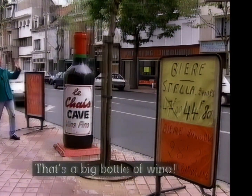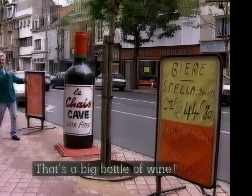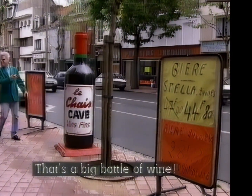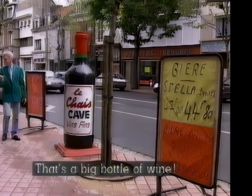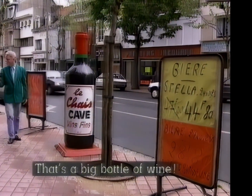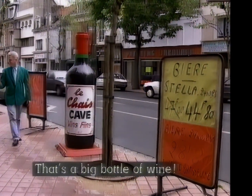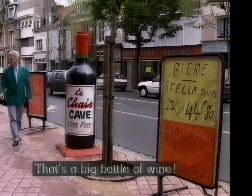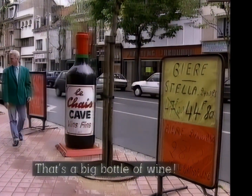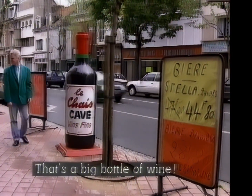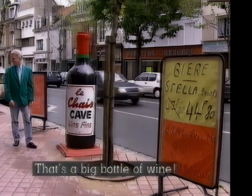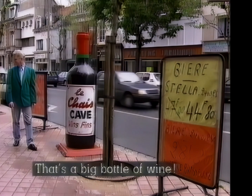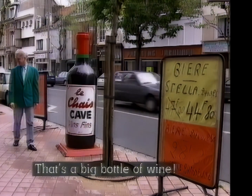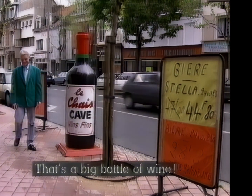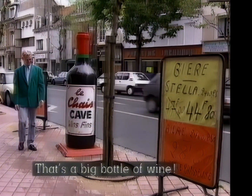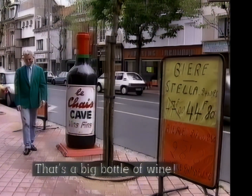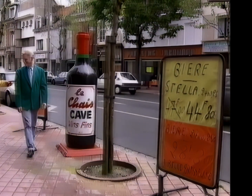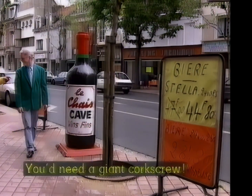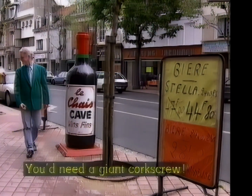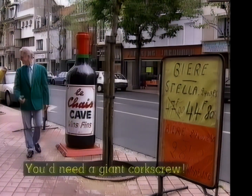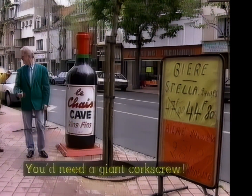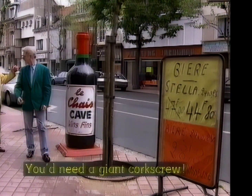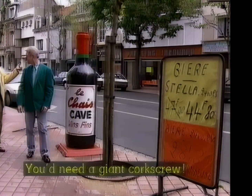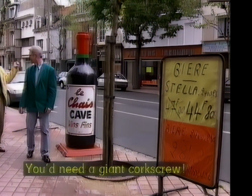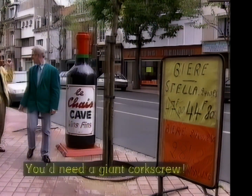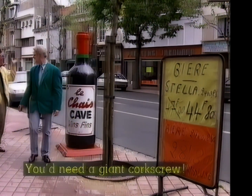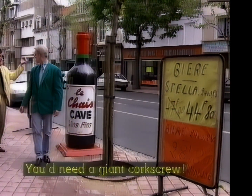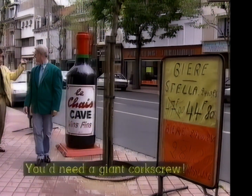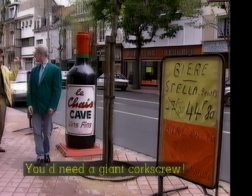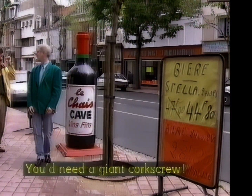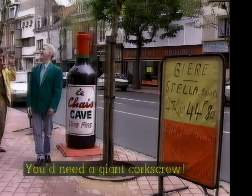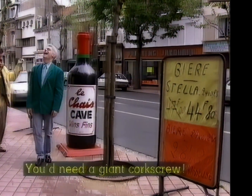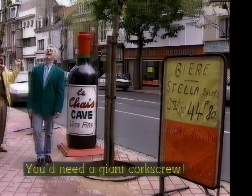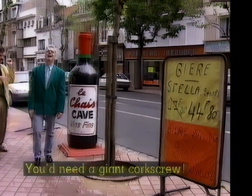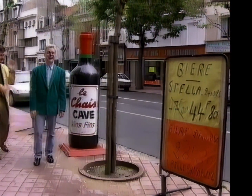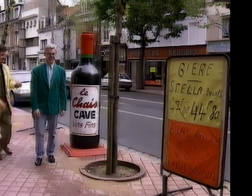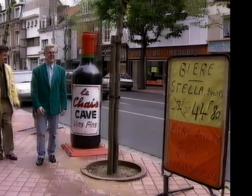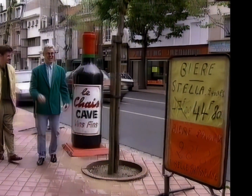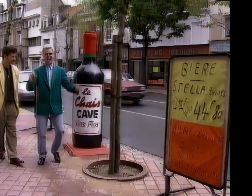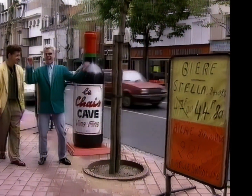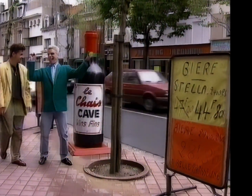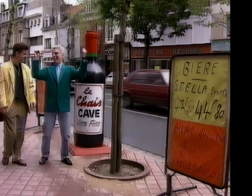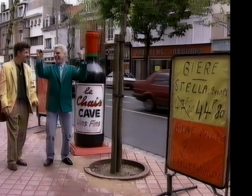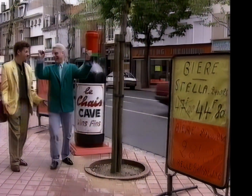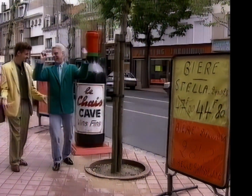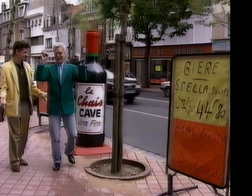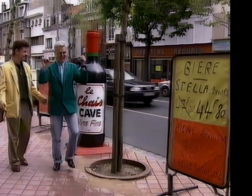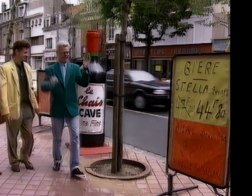It's a big bottle of wine, isn't it? Well, yes, but you'd need a giant corkscrew to get that open, wouldn't you?